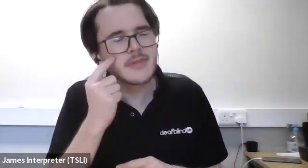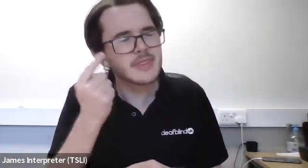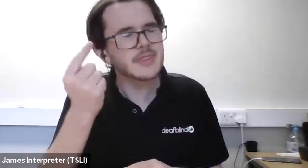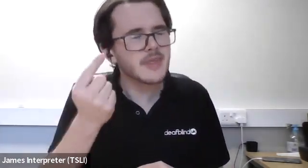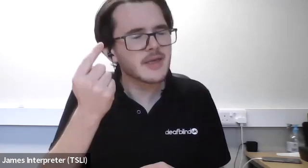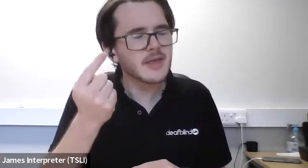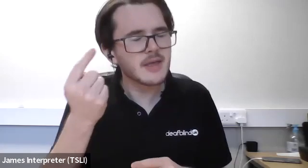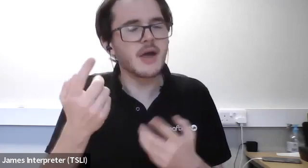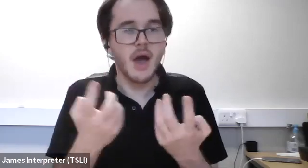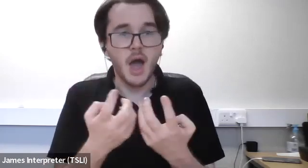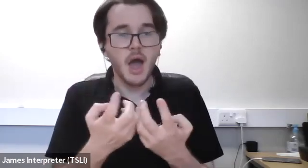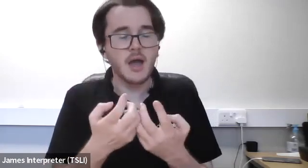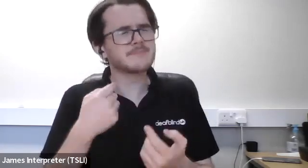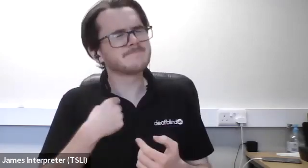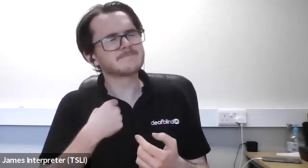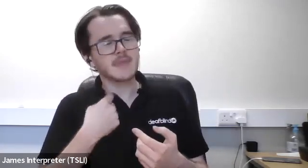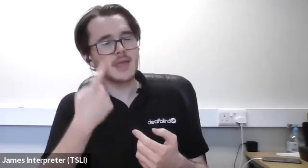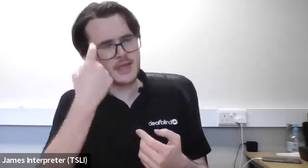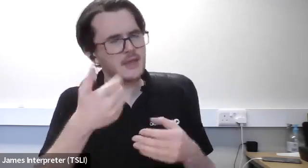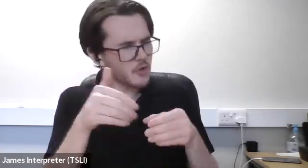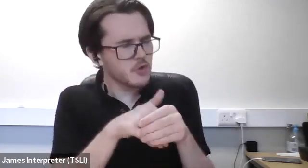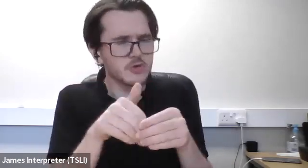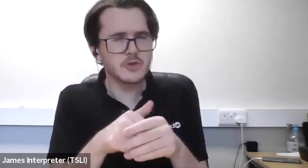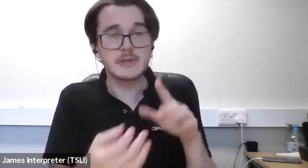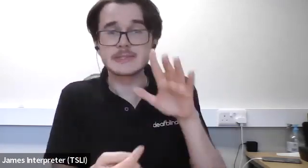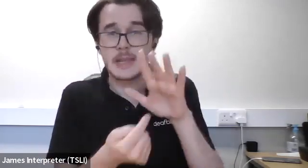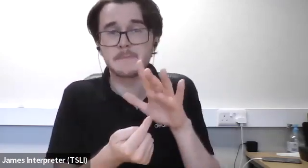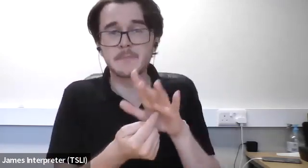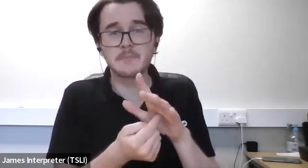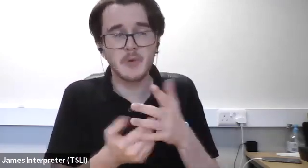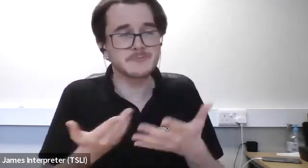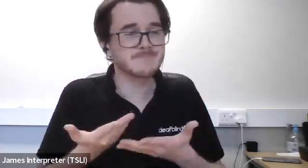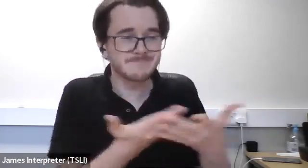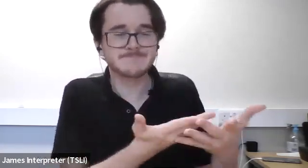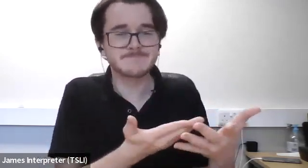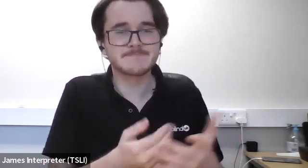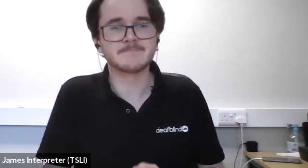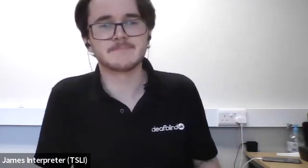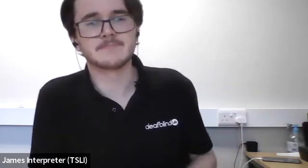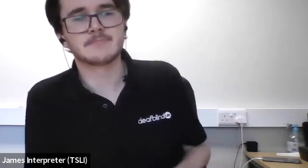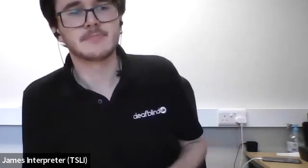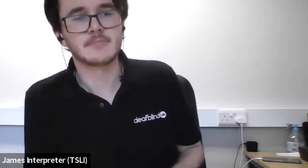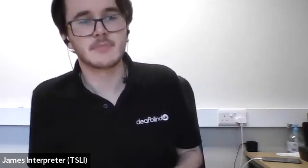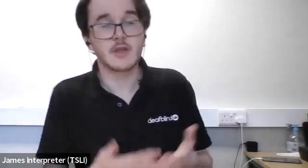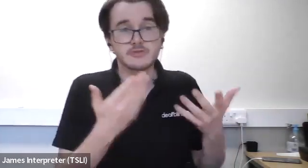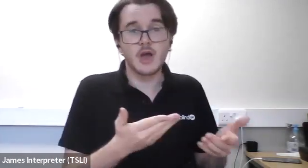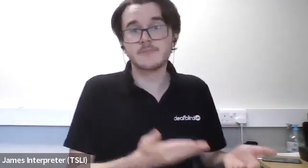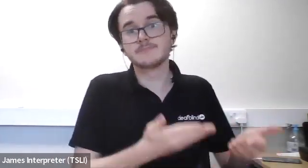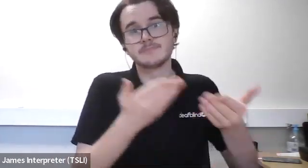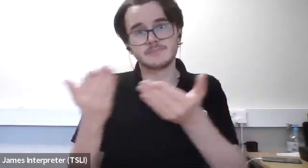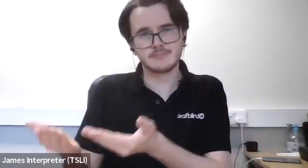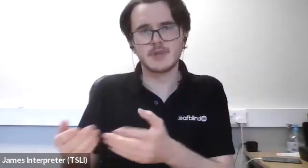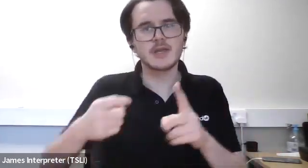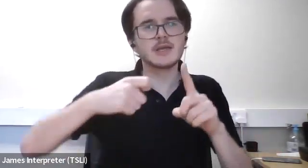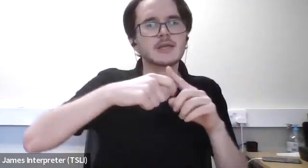in which you all can contribute to this important cause. So I'm now going to pass over to Carl for